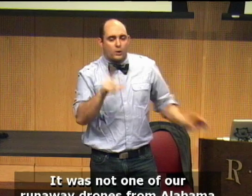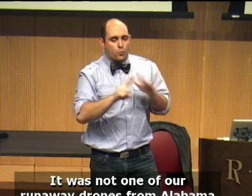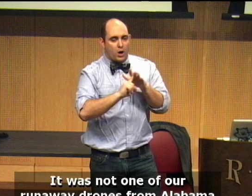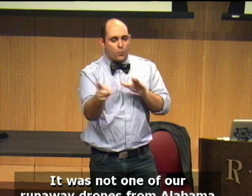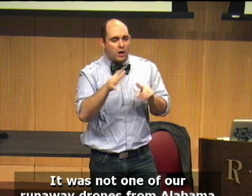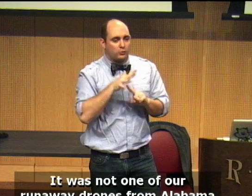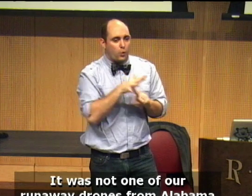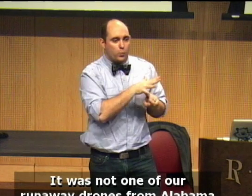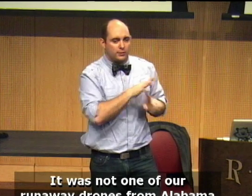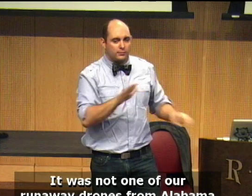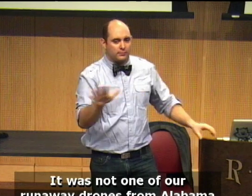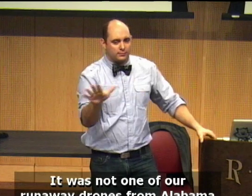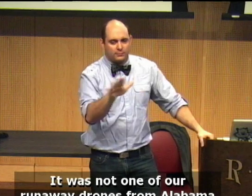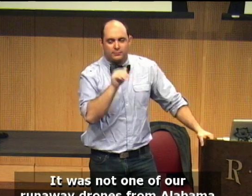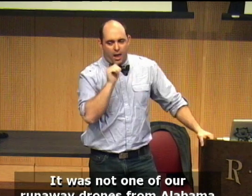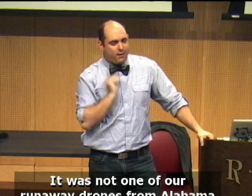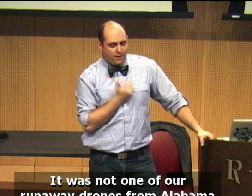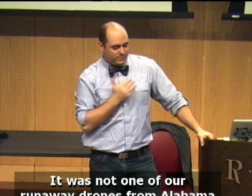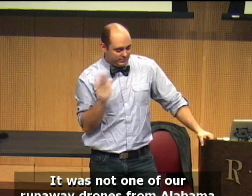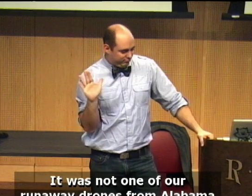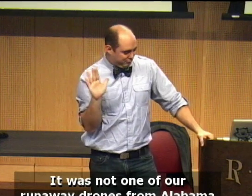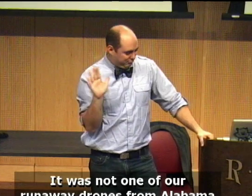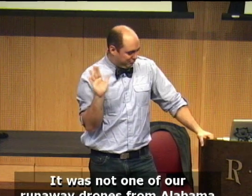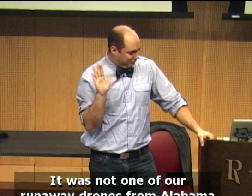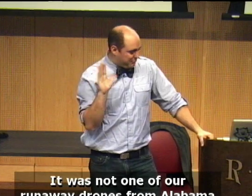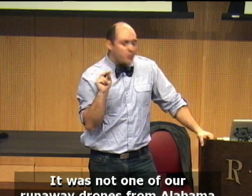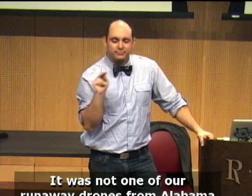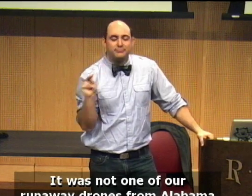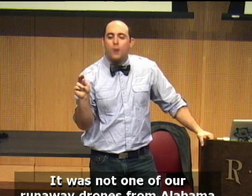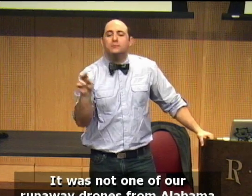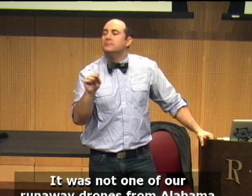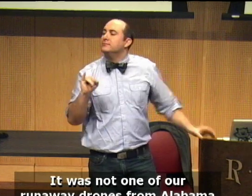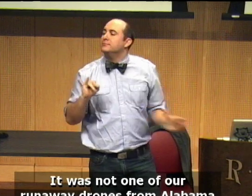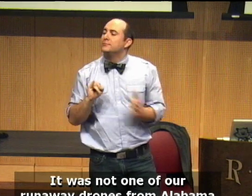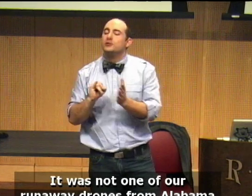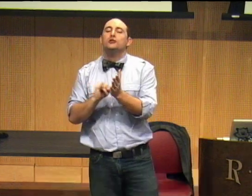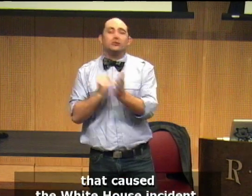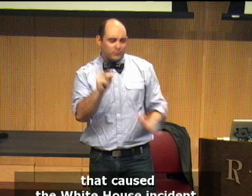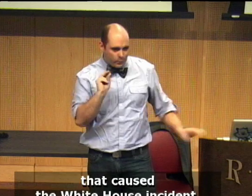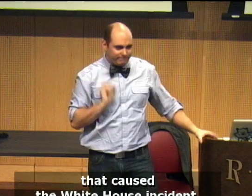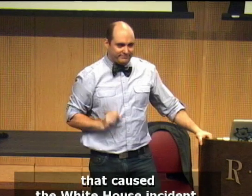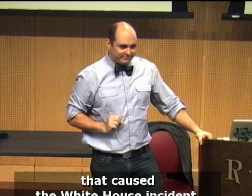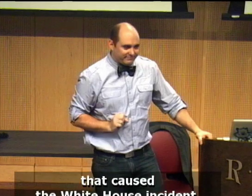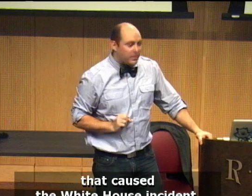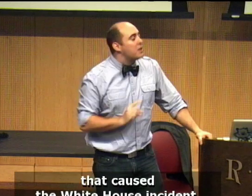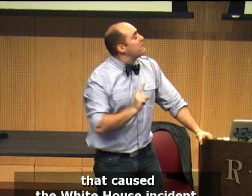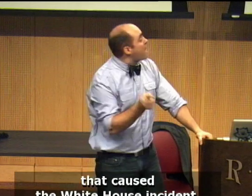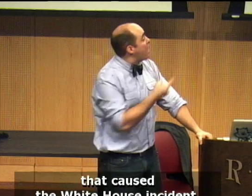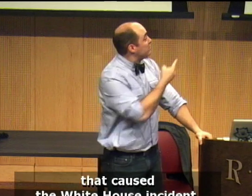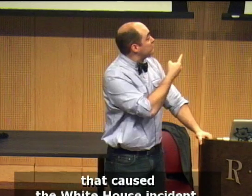It was not one of our runaway drones from Alabama that caused the White House